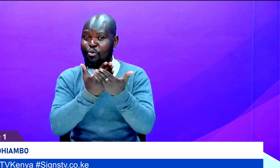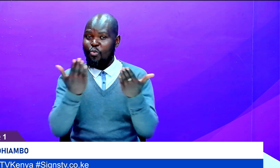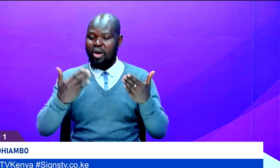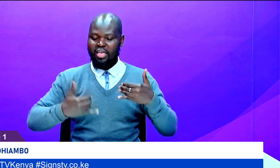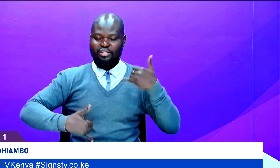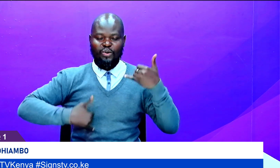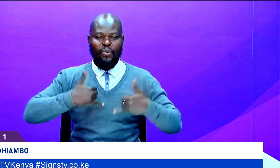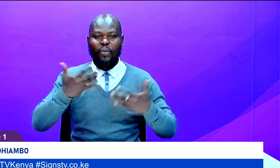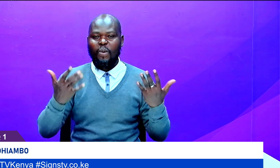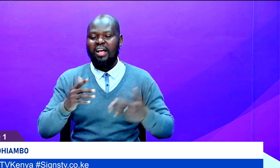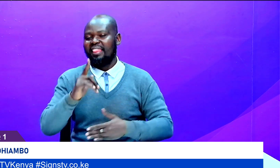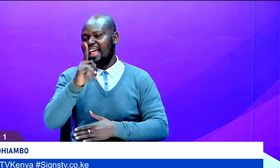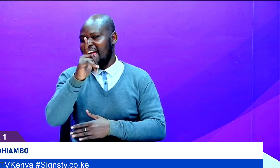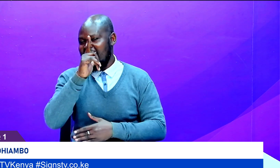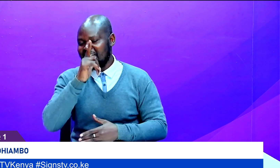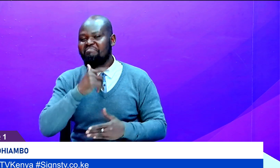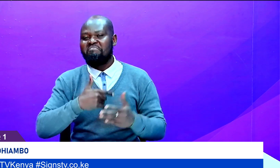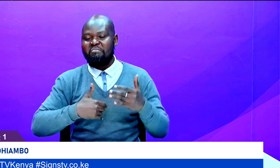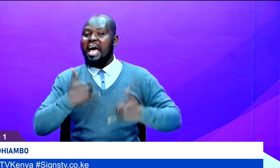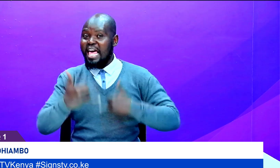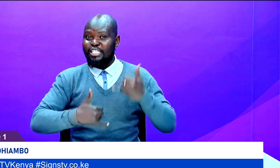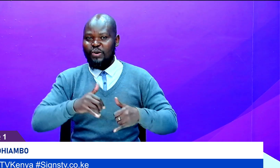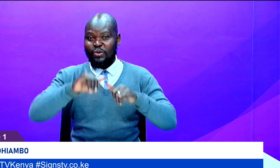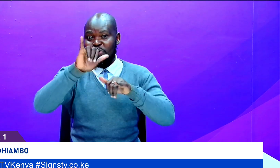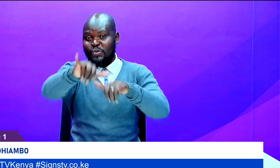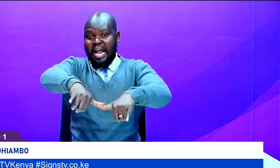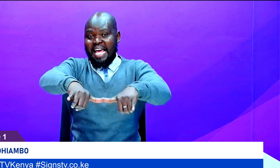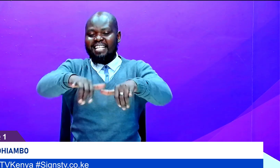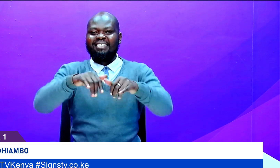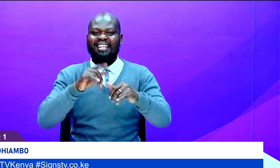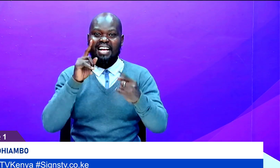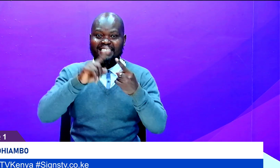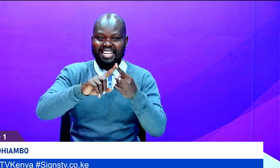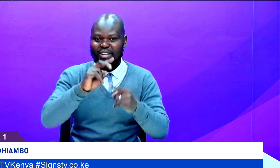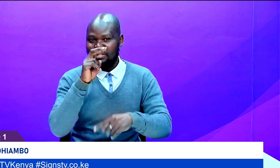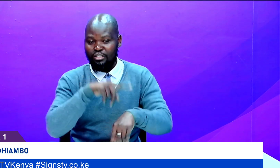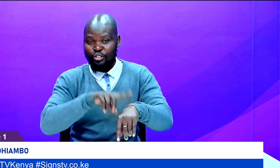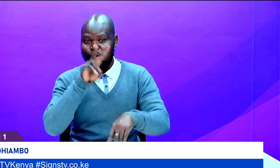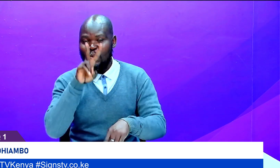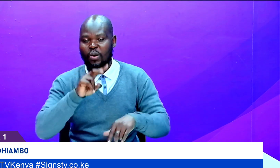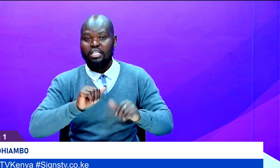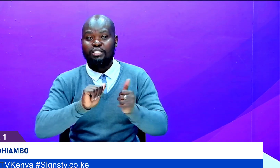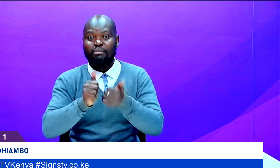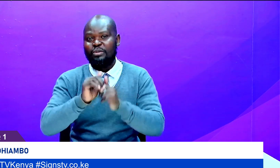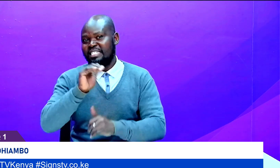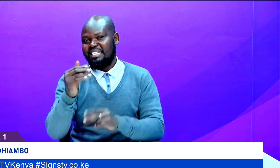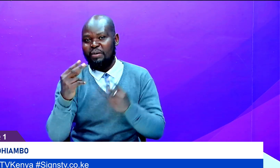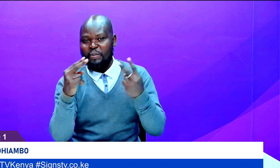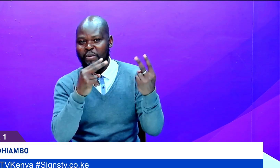Odhiambo, and our sign language interpreter is Wanjangede. Enjoy your lunch.